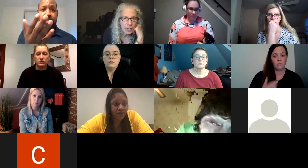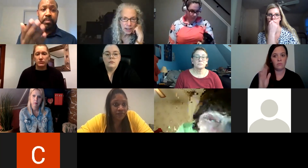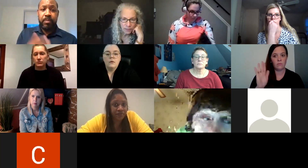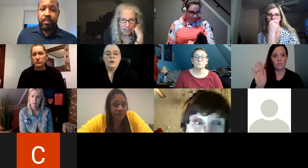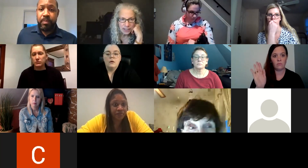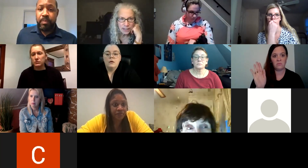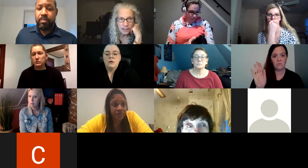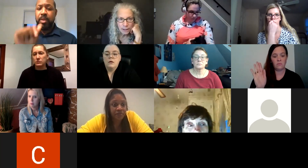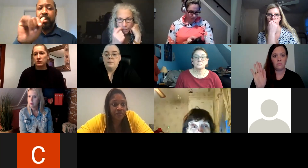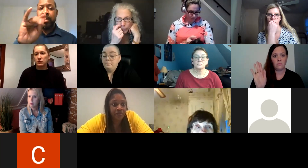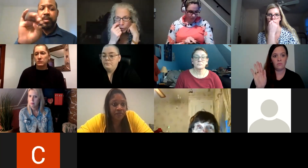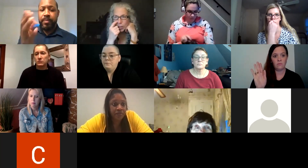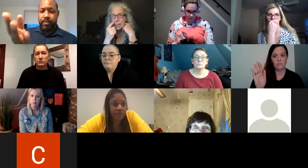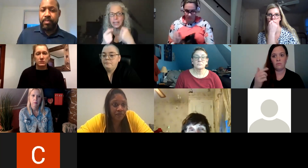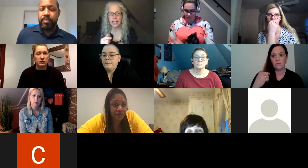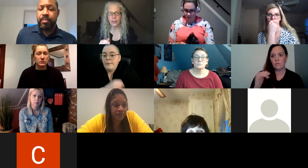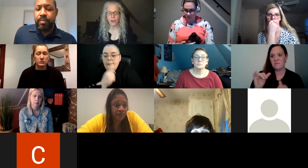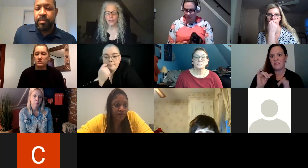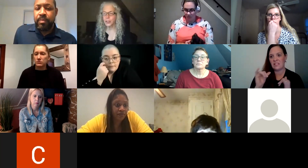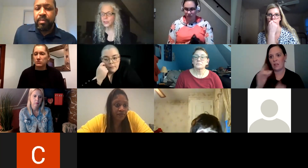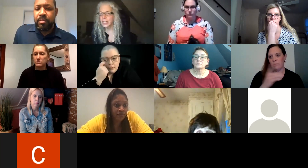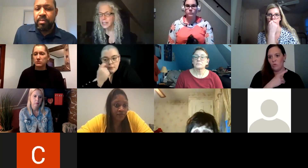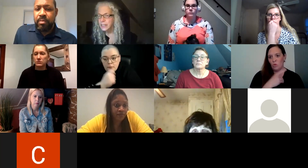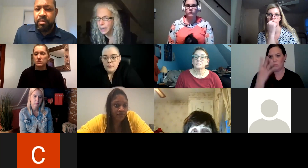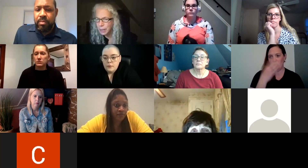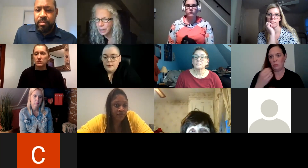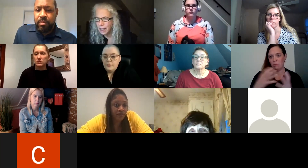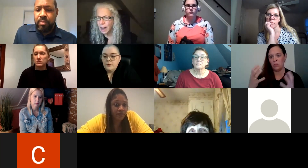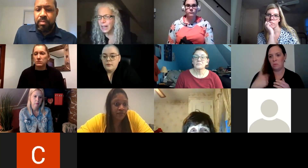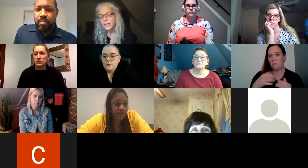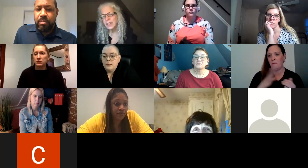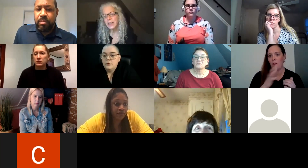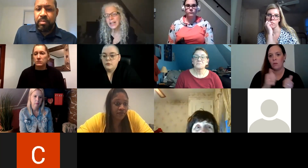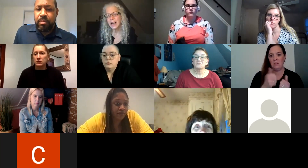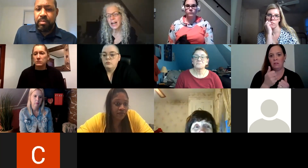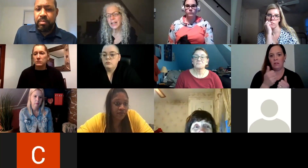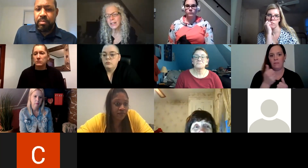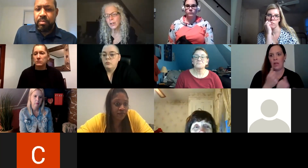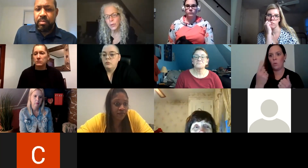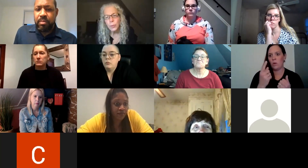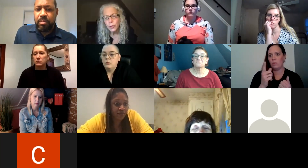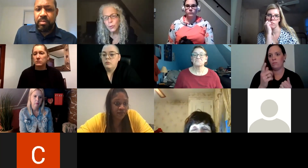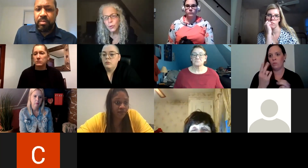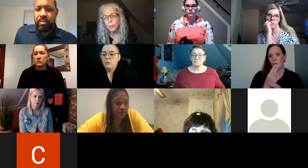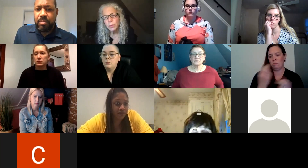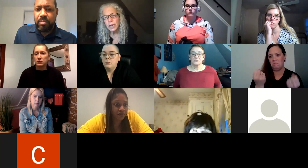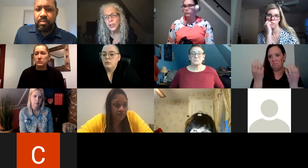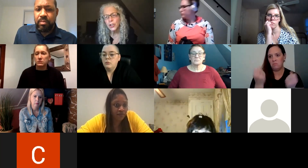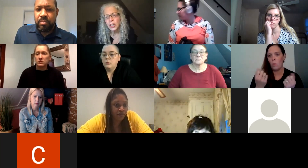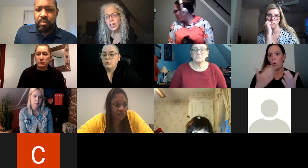have access. And Ernest is saying, are there other issues? Yes, I see Amy. I feel like I agree with Drew pretty much.